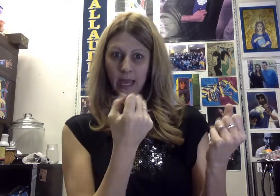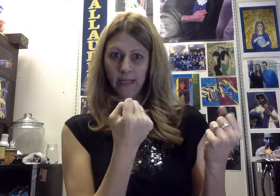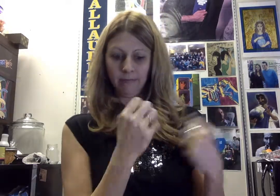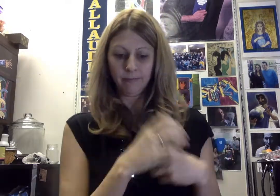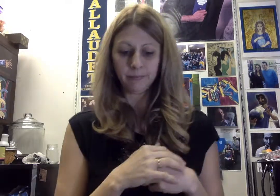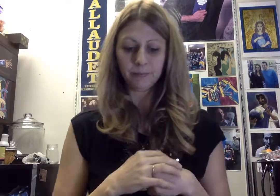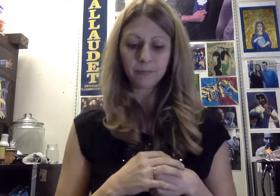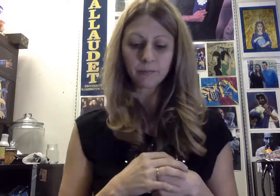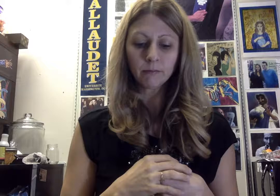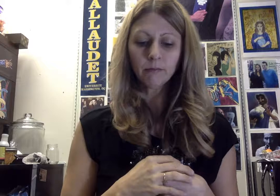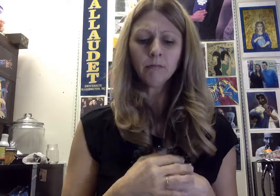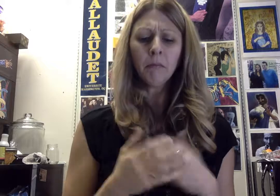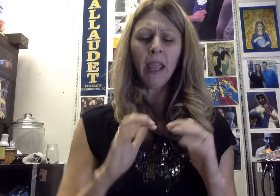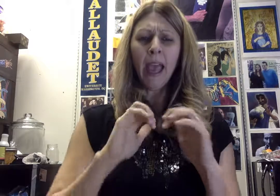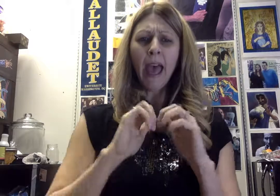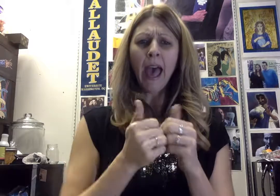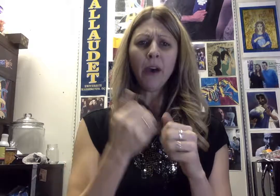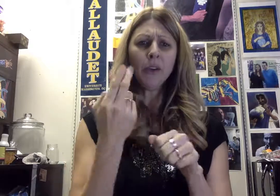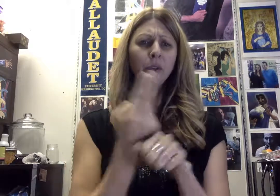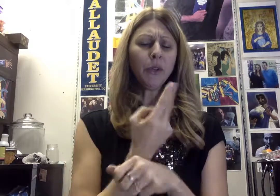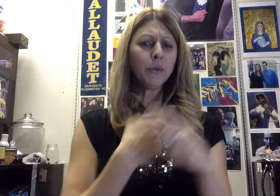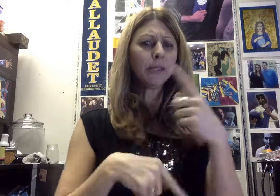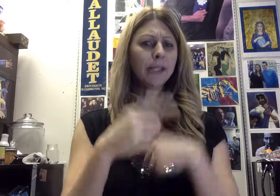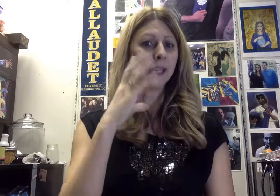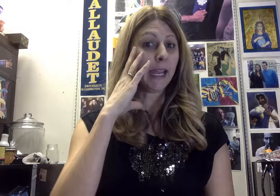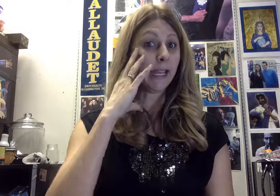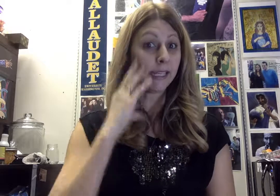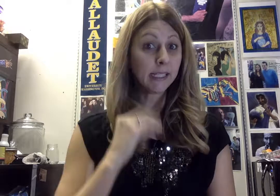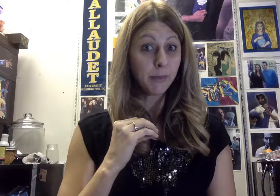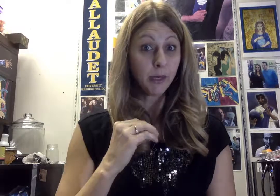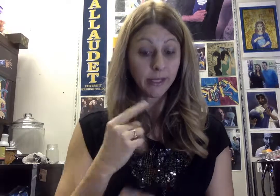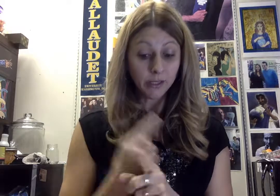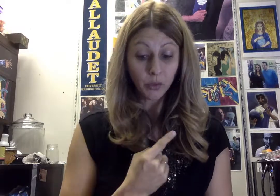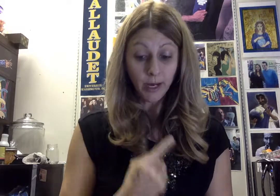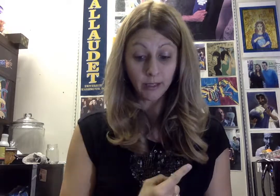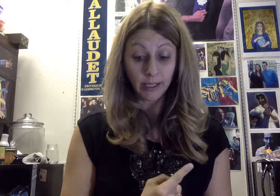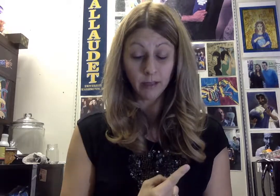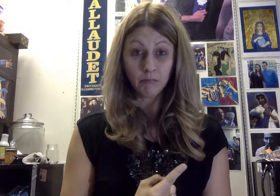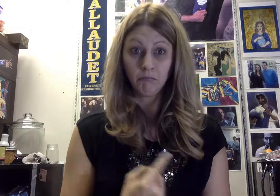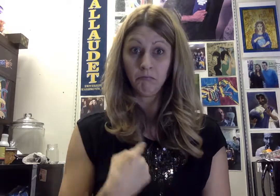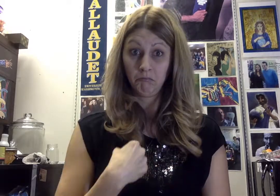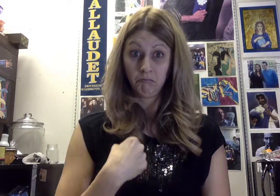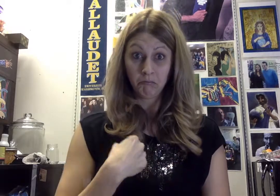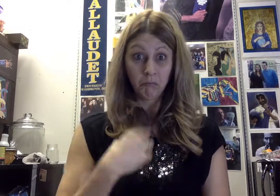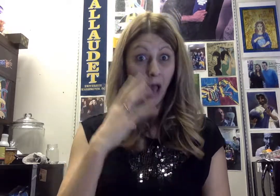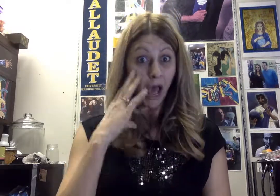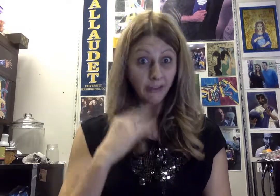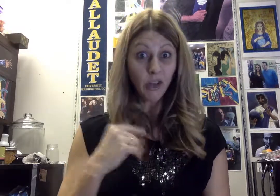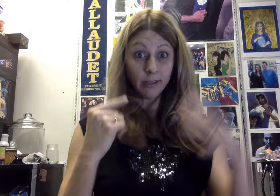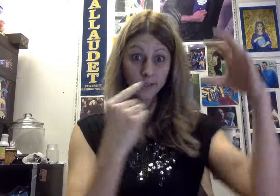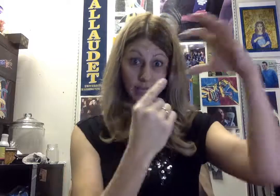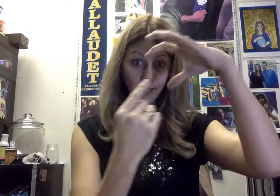sign. How do you use the sign experience correctly? I've gone